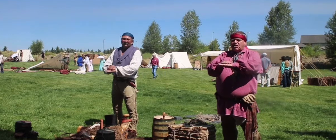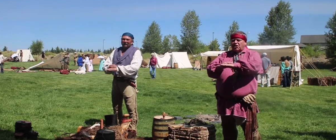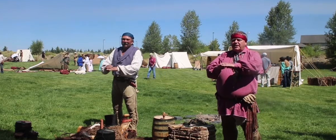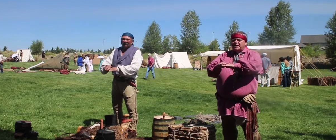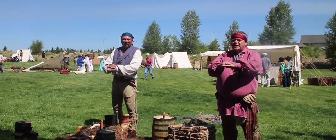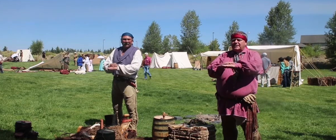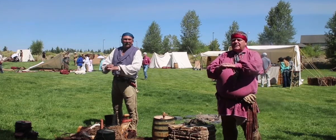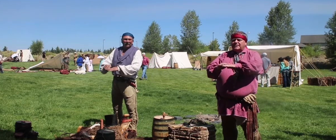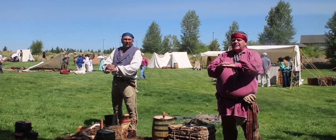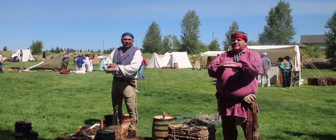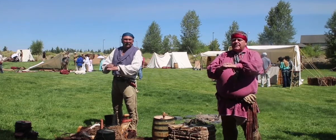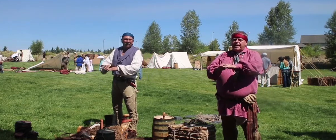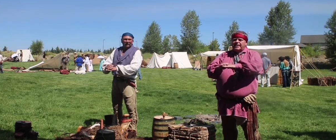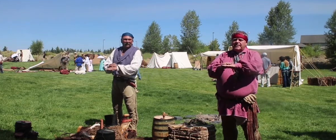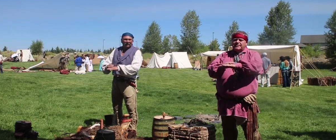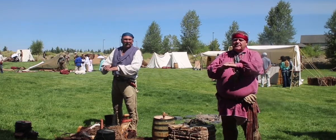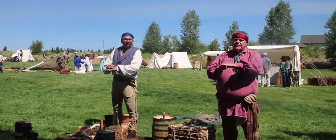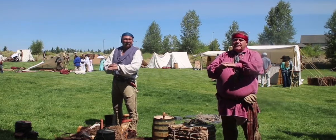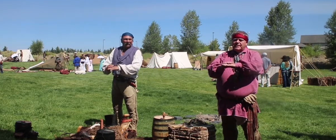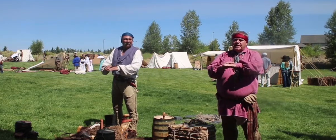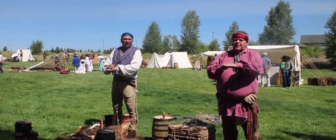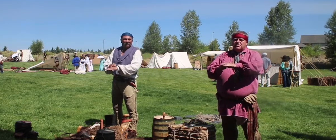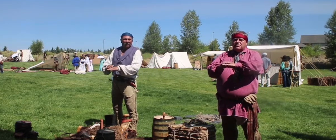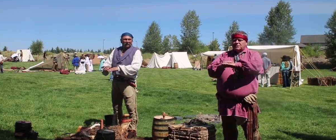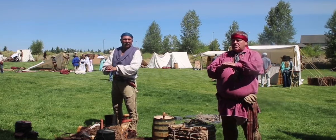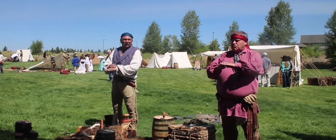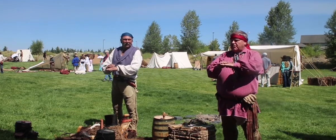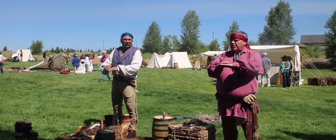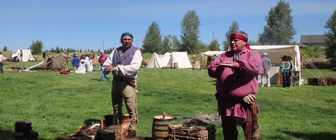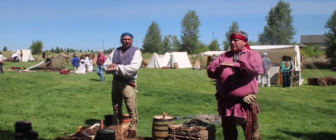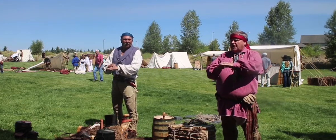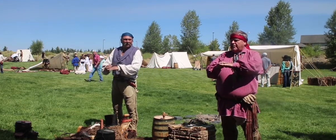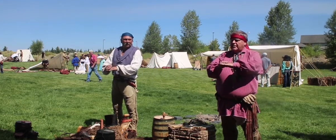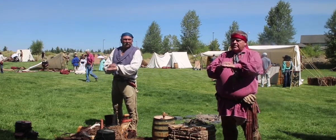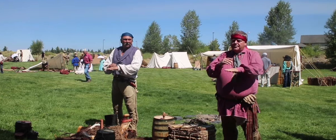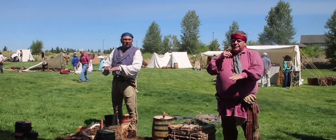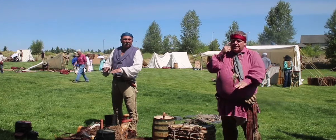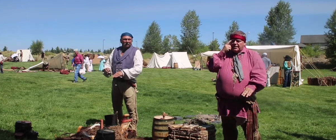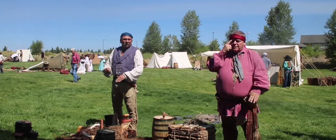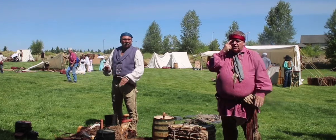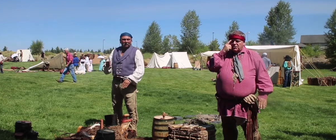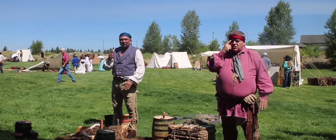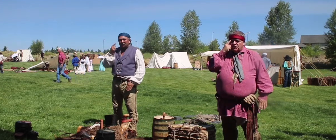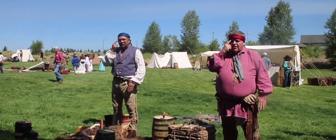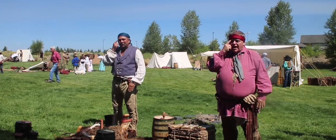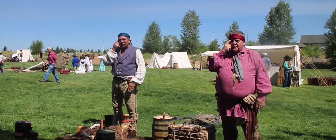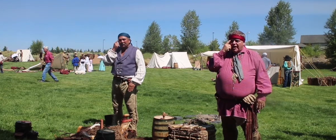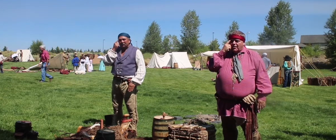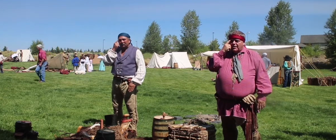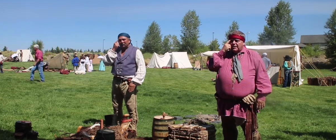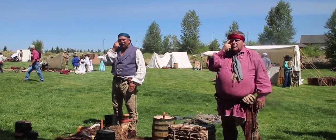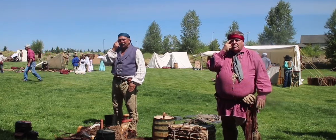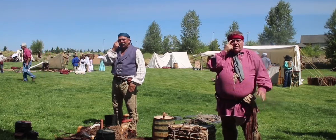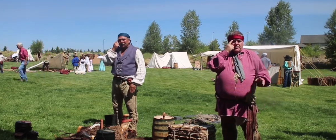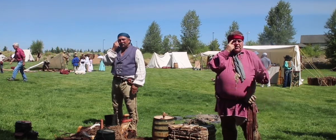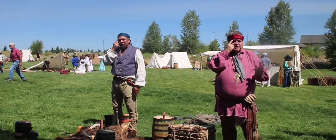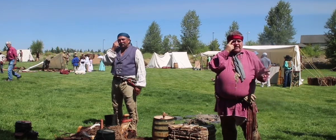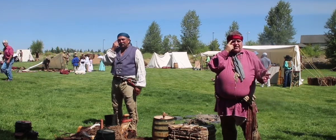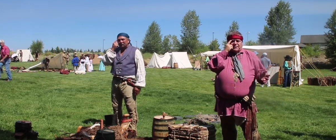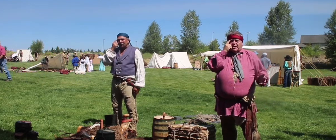color. Okay. Now this gets a little trickier. Color. And then you touch the eyebrow. Remember, it's Native American,